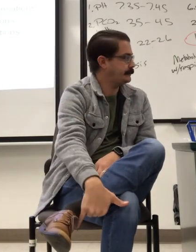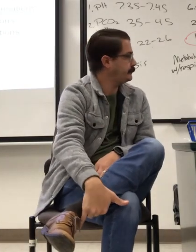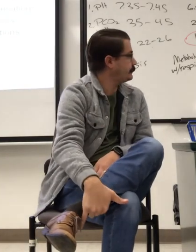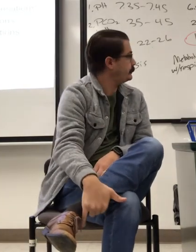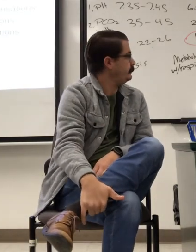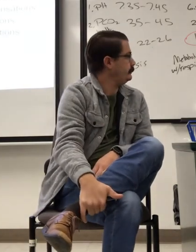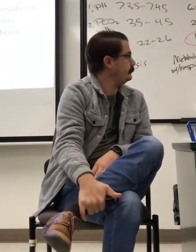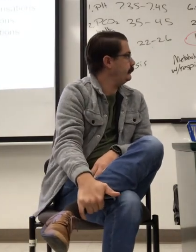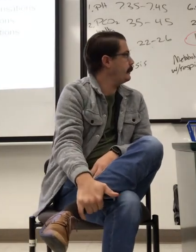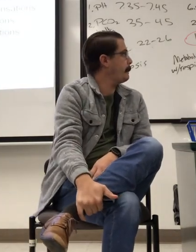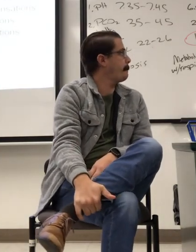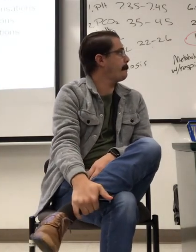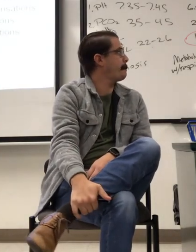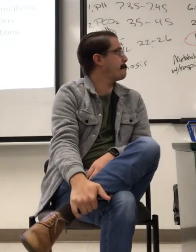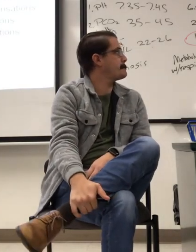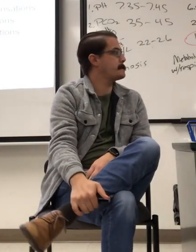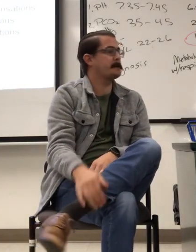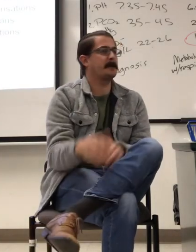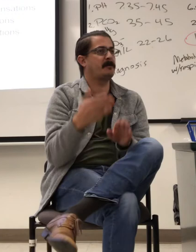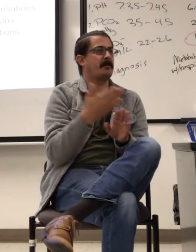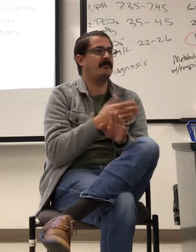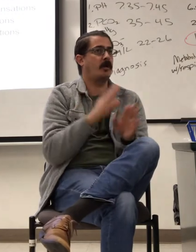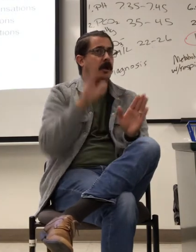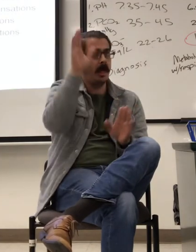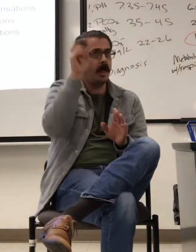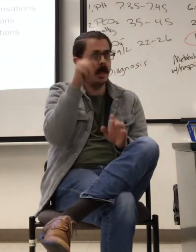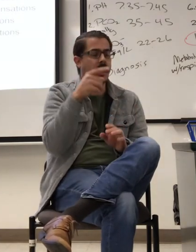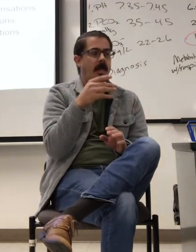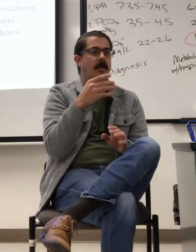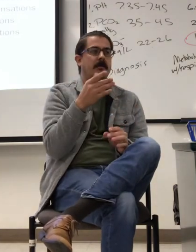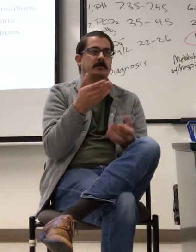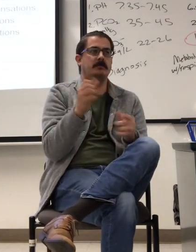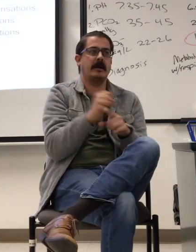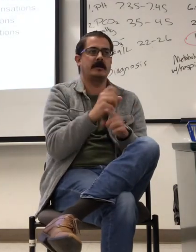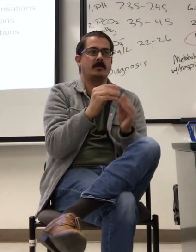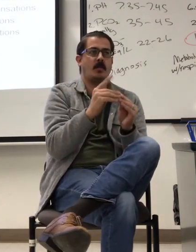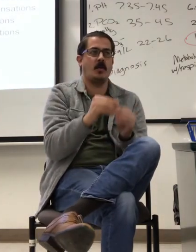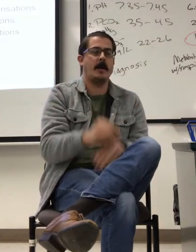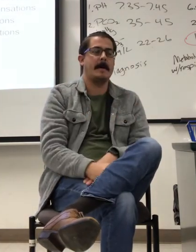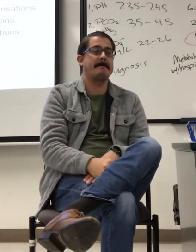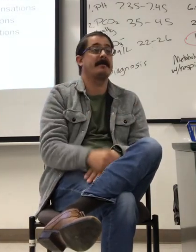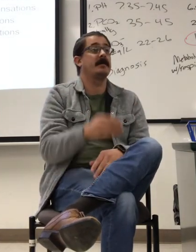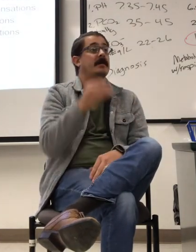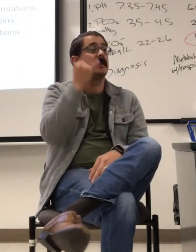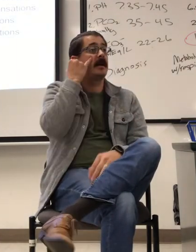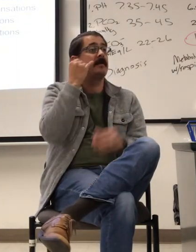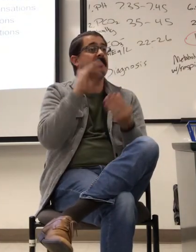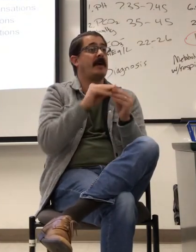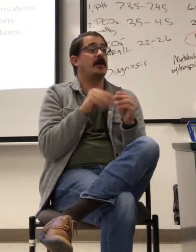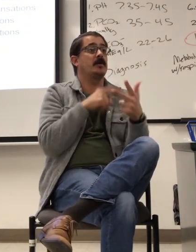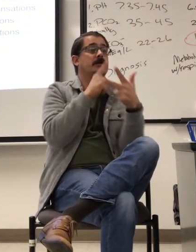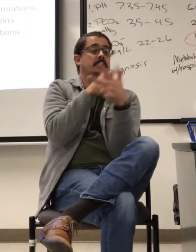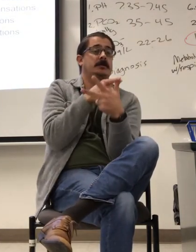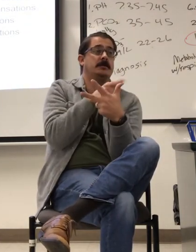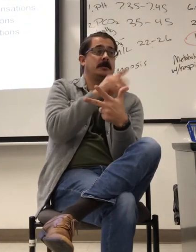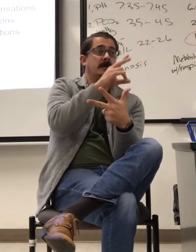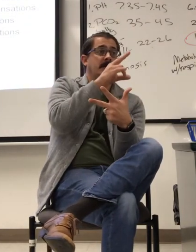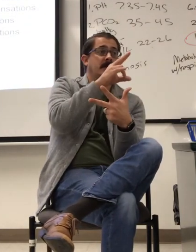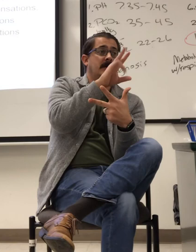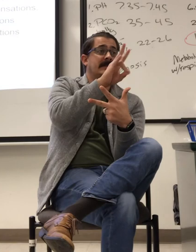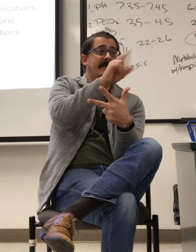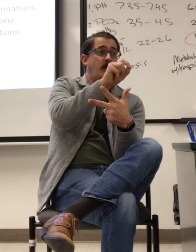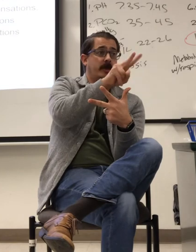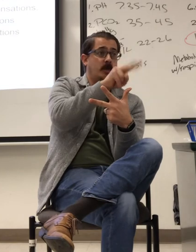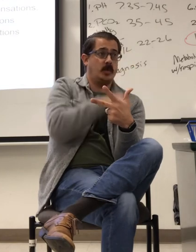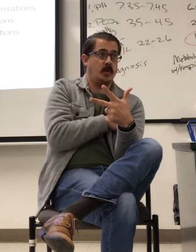Before you ask any questions, let's do another one, and then I'll let you ask questions. Let's say the values come back